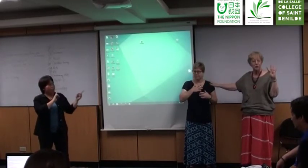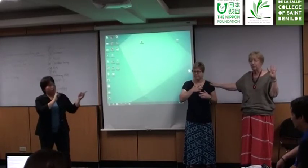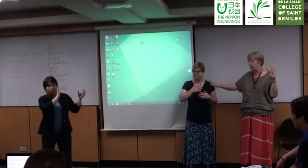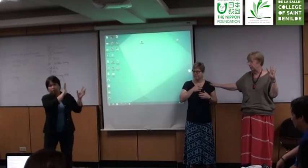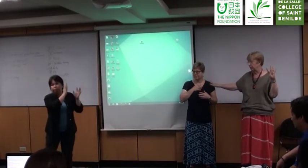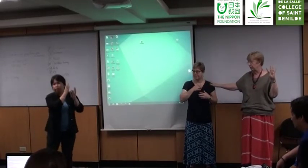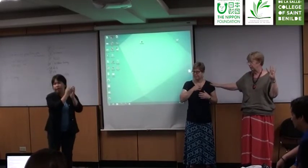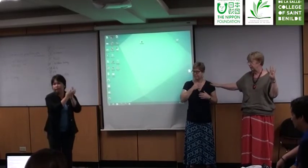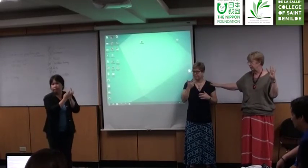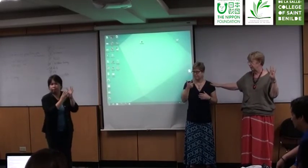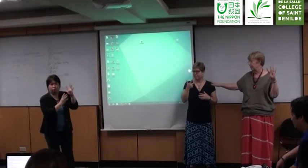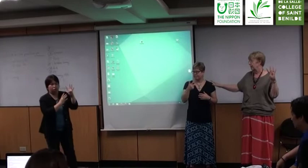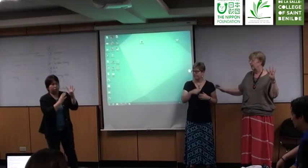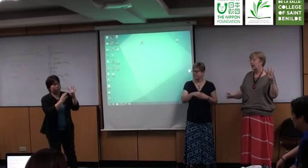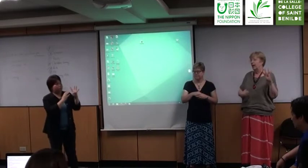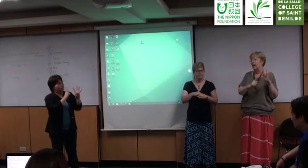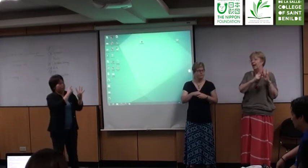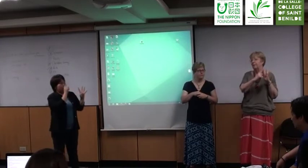all Susan's PowerPoints.